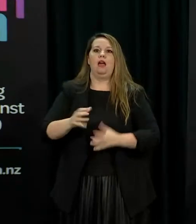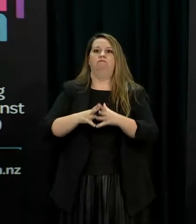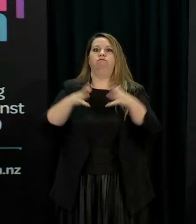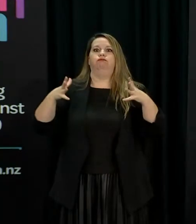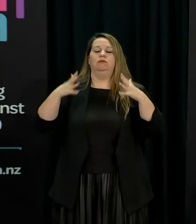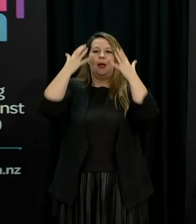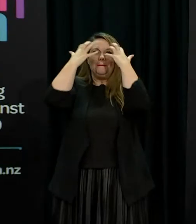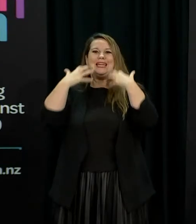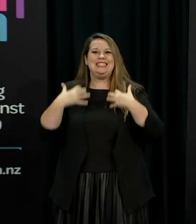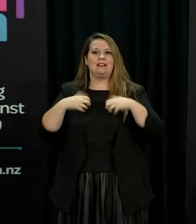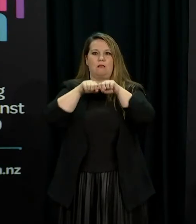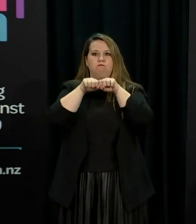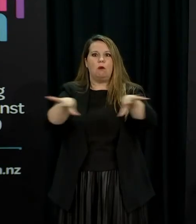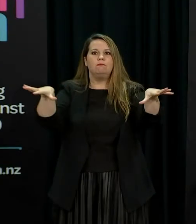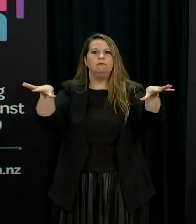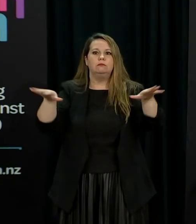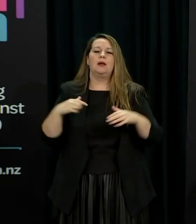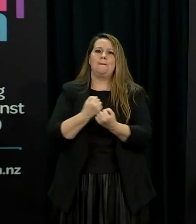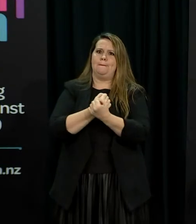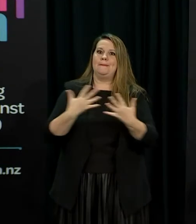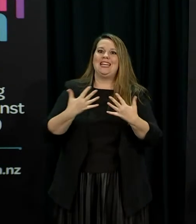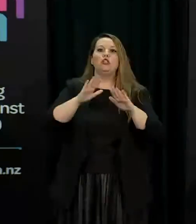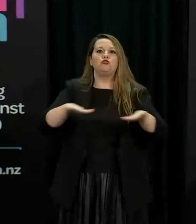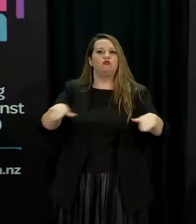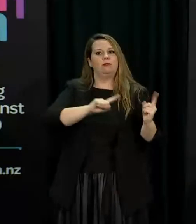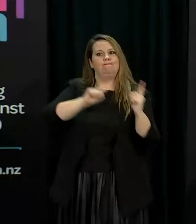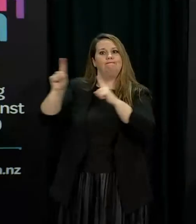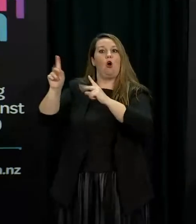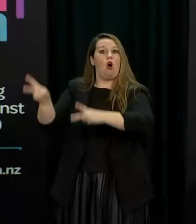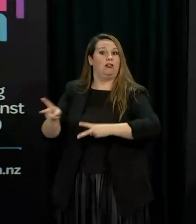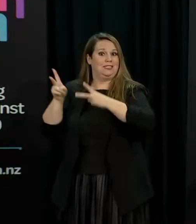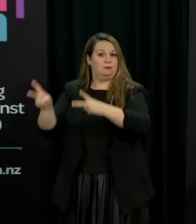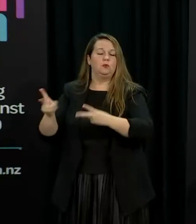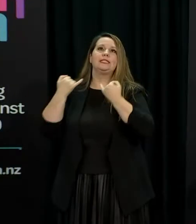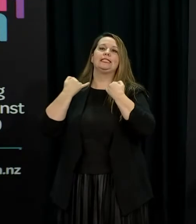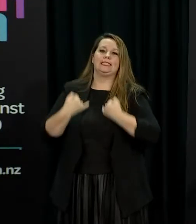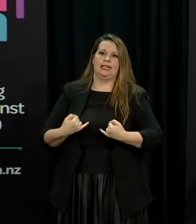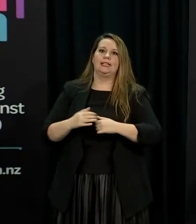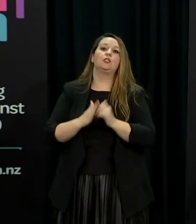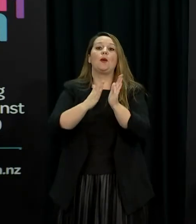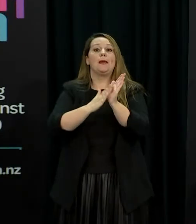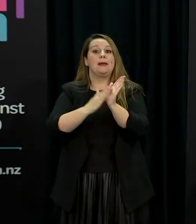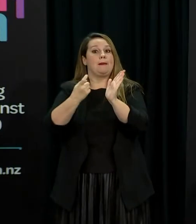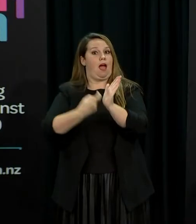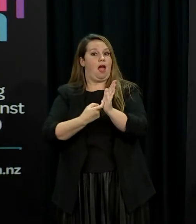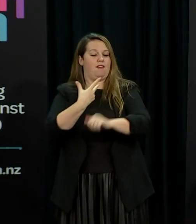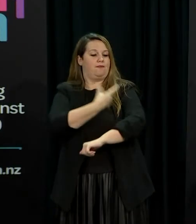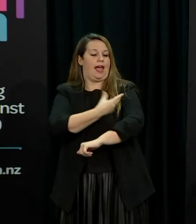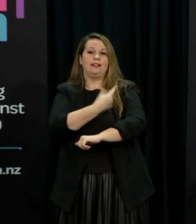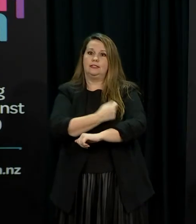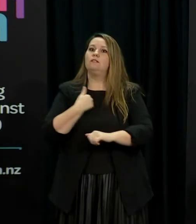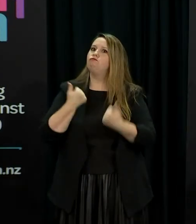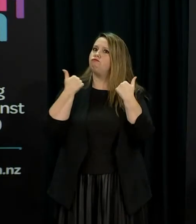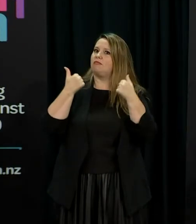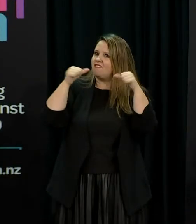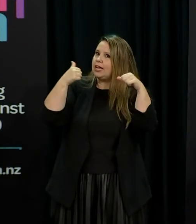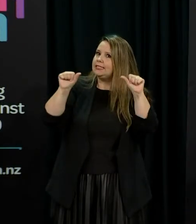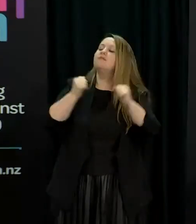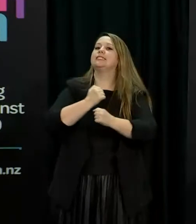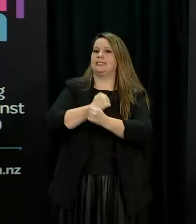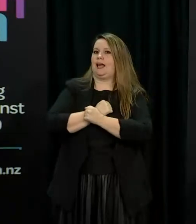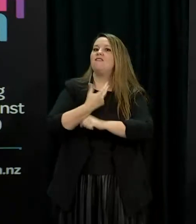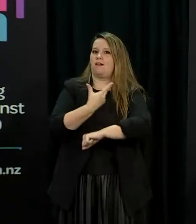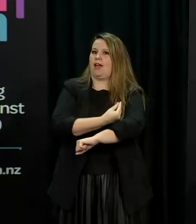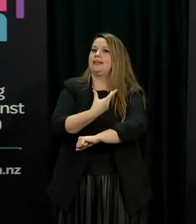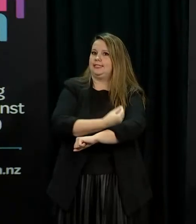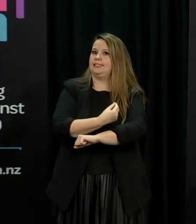very sick in hospital from that. The MMR vaccine is very effective and very safe. Now,